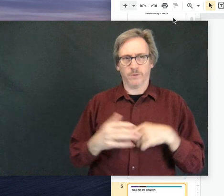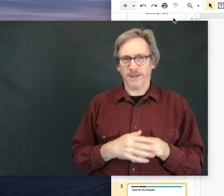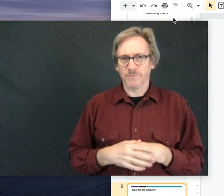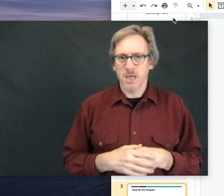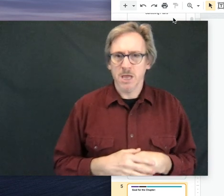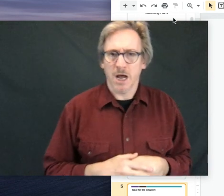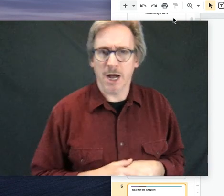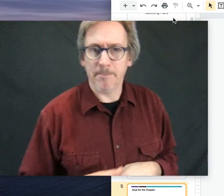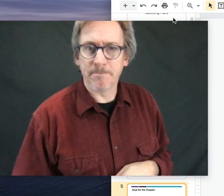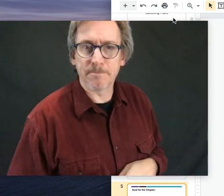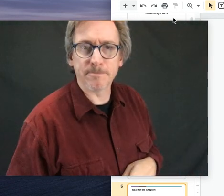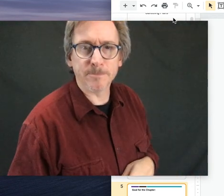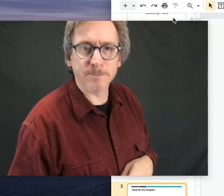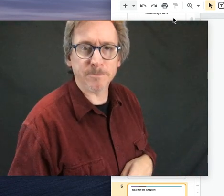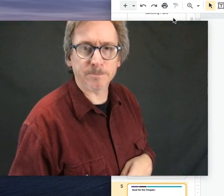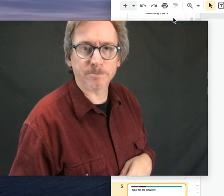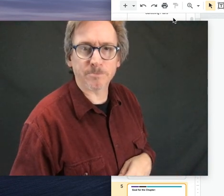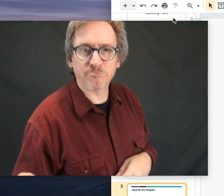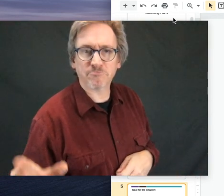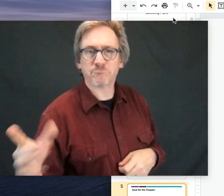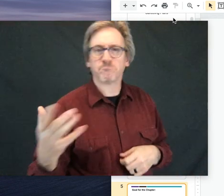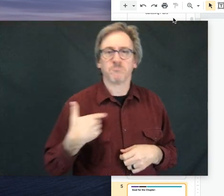Either way.